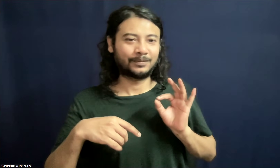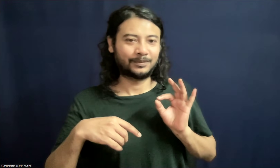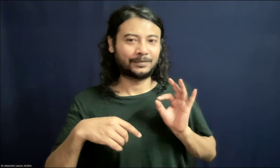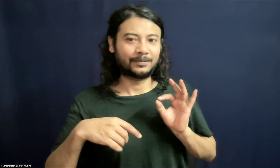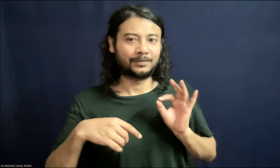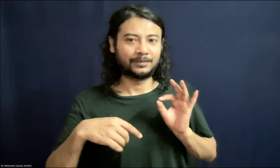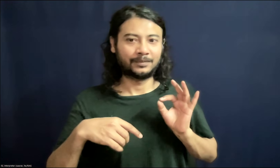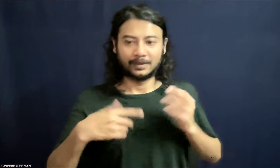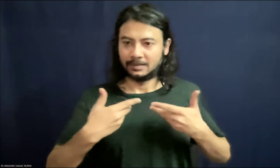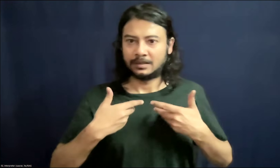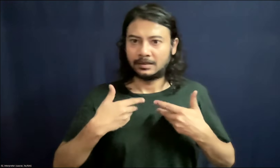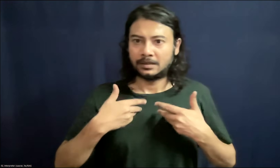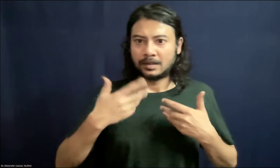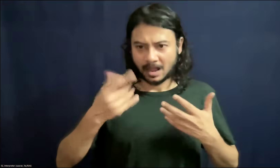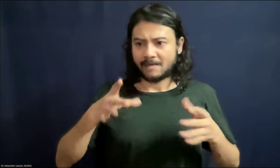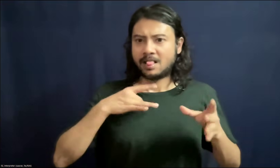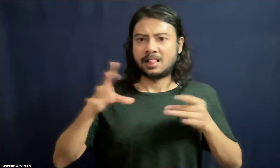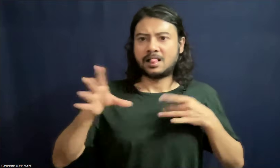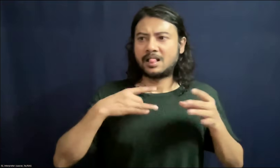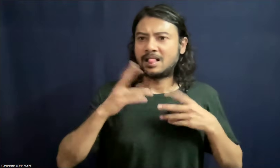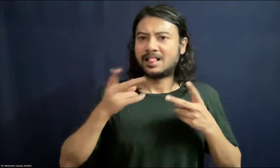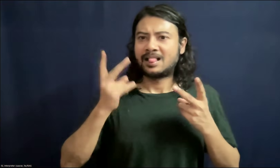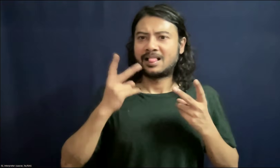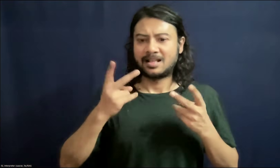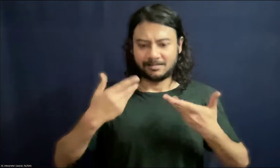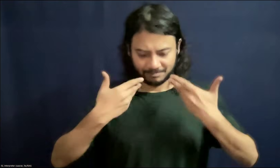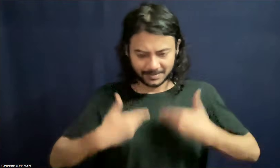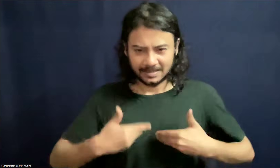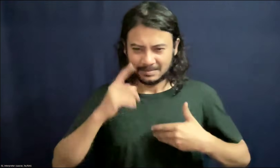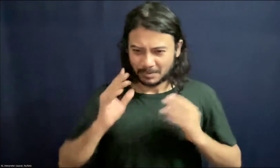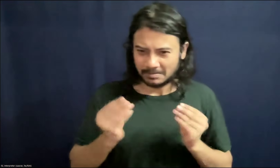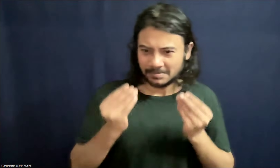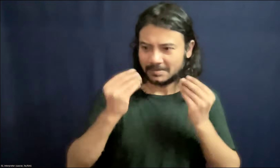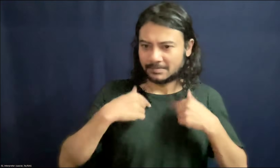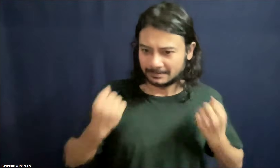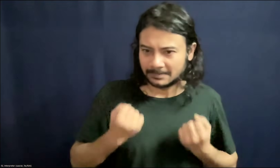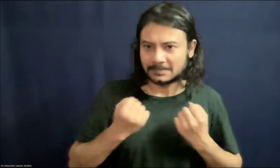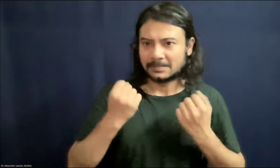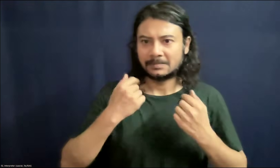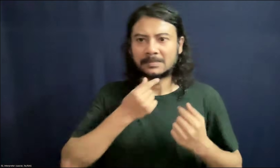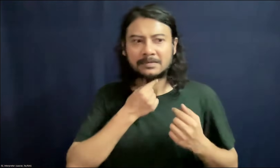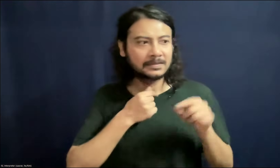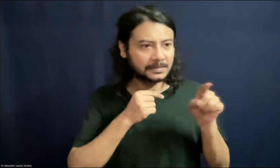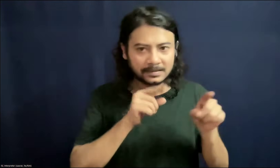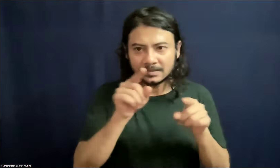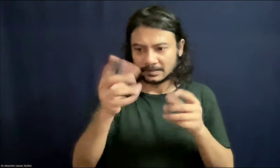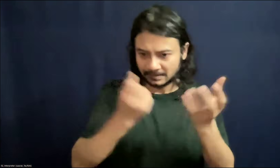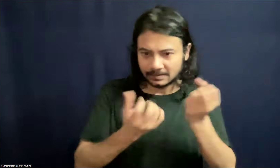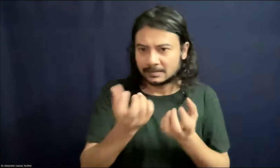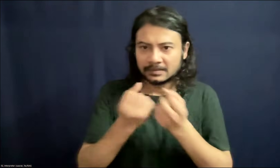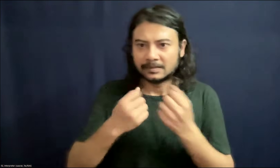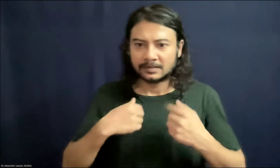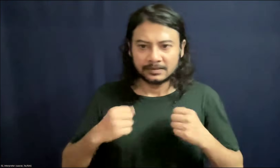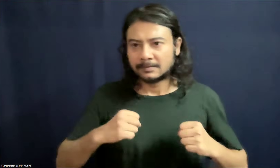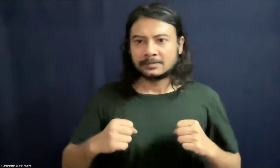I'm caught up in pride and my desires in this material world. But look at Krishna, he has